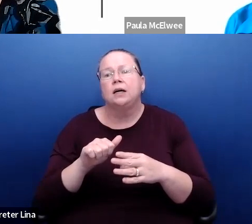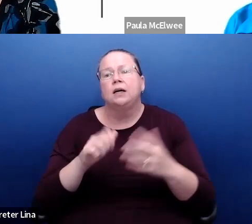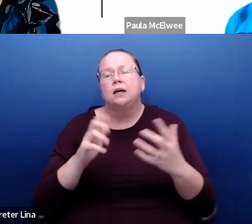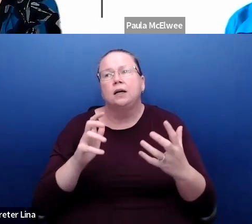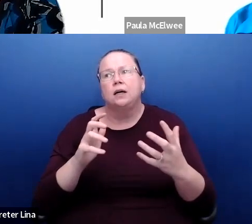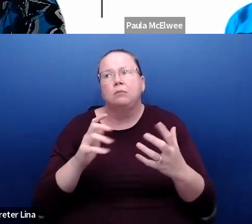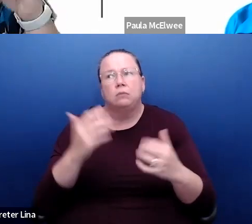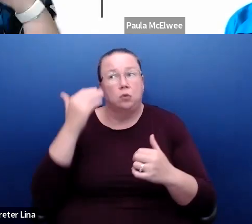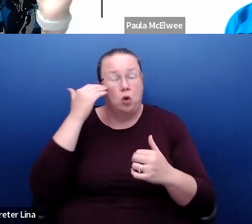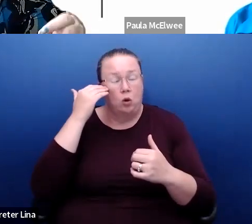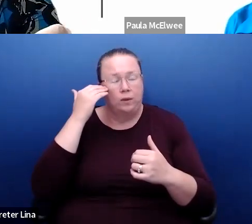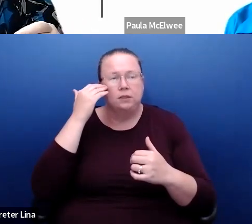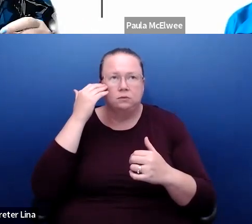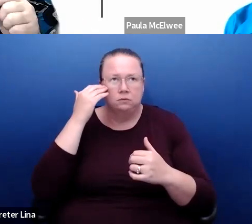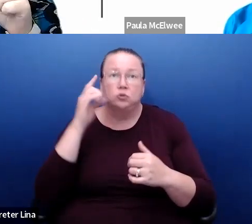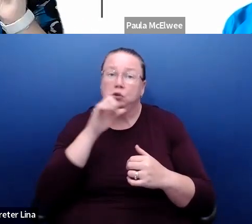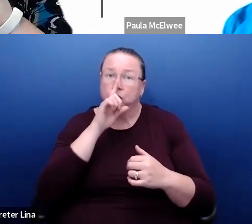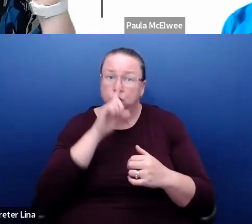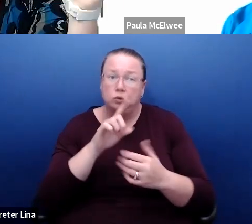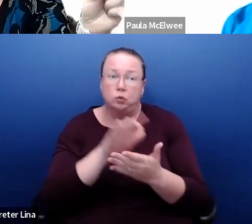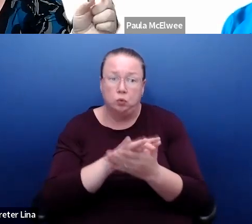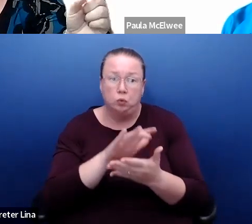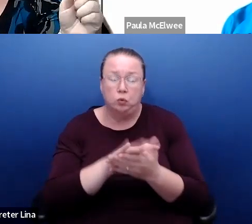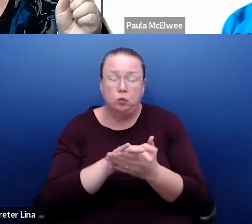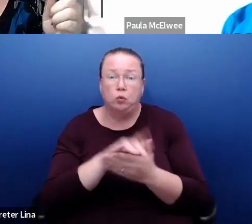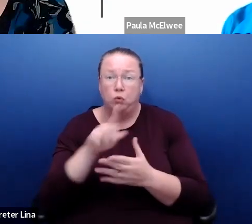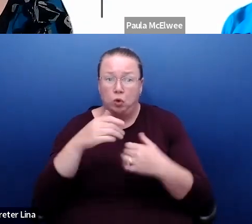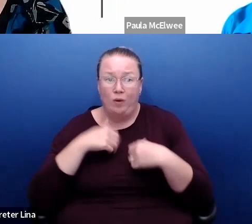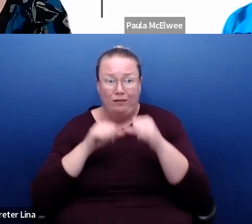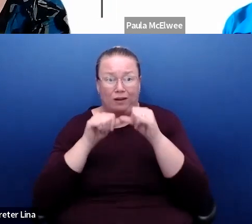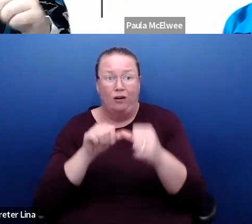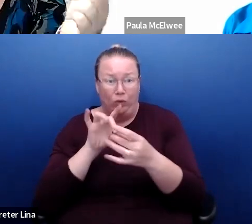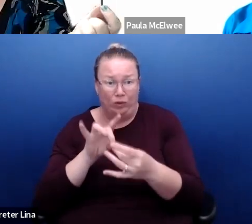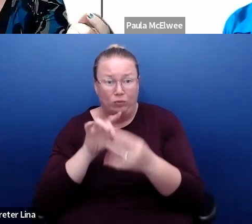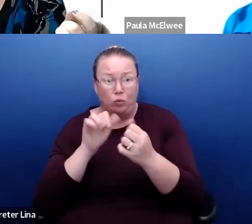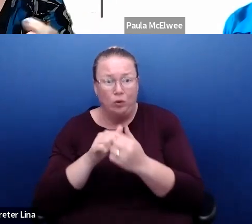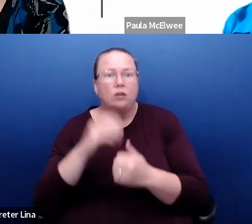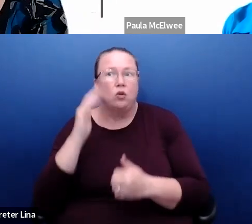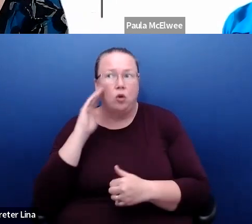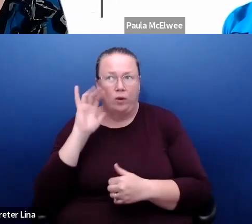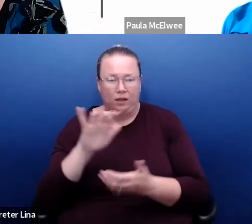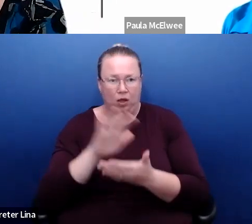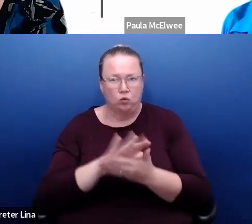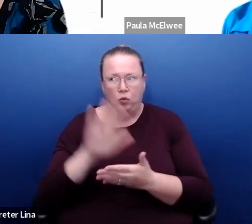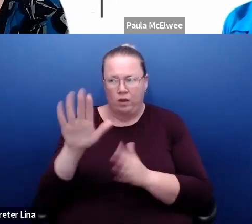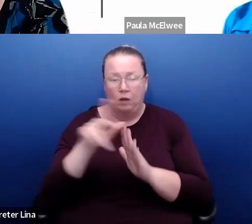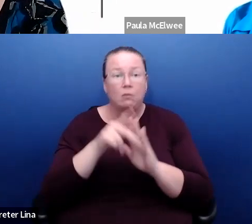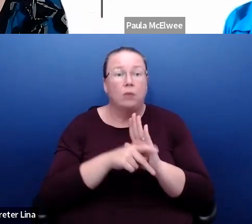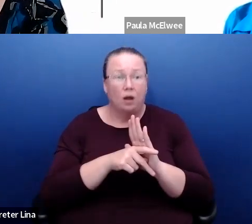And knowing, especially if it's a school you have an ongoing relationship with, knowing what that school's policy is,